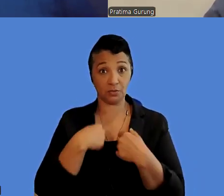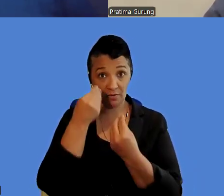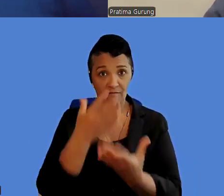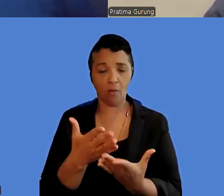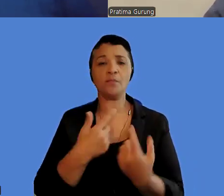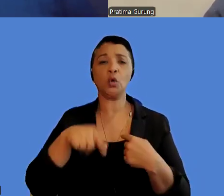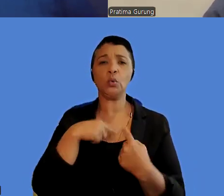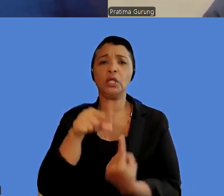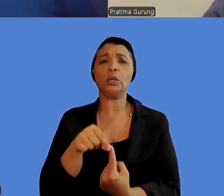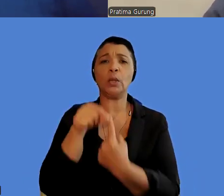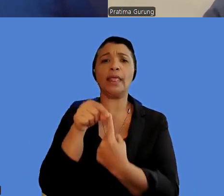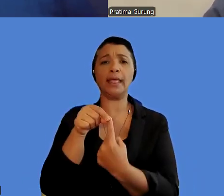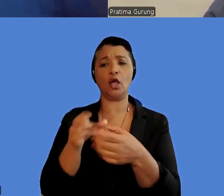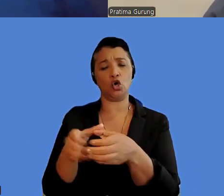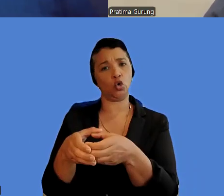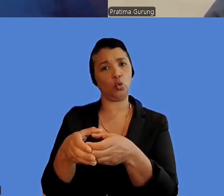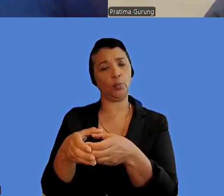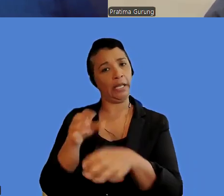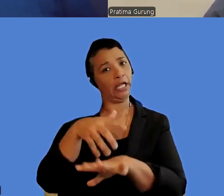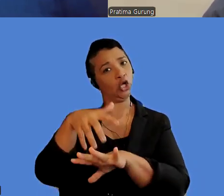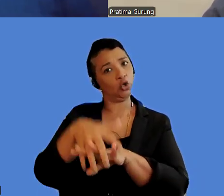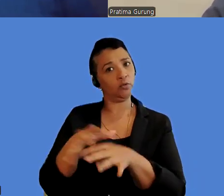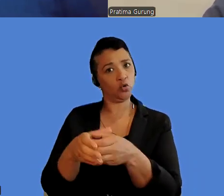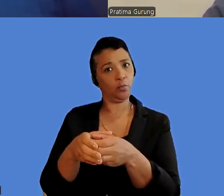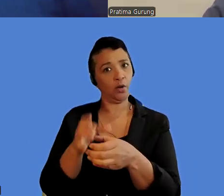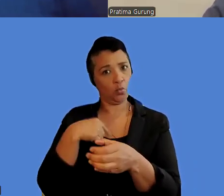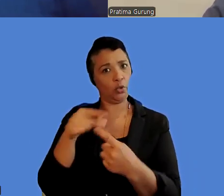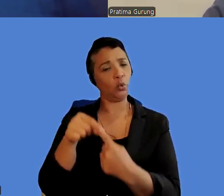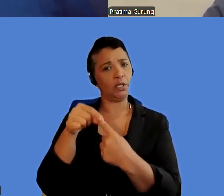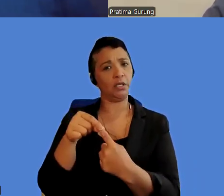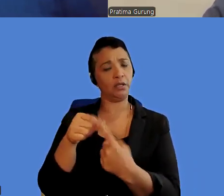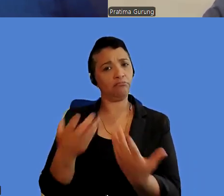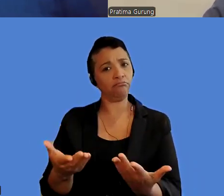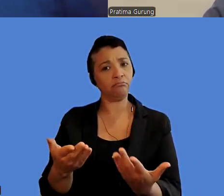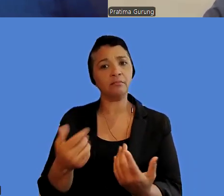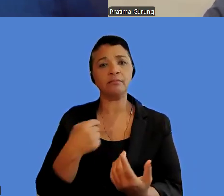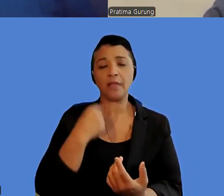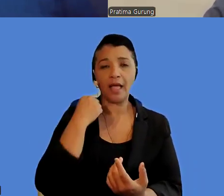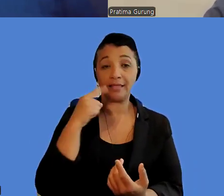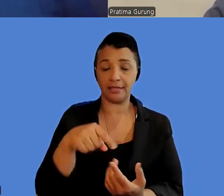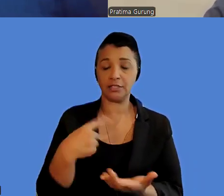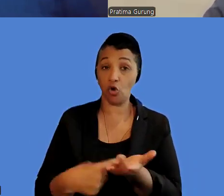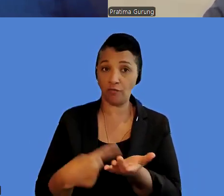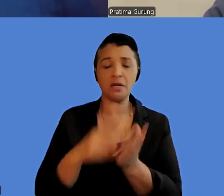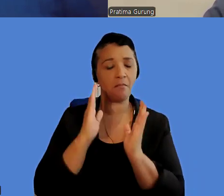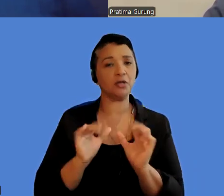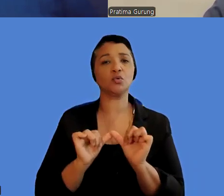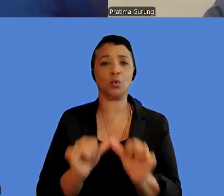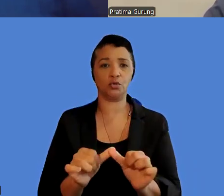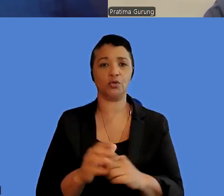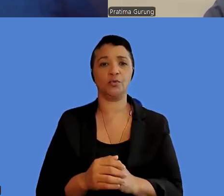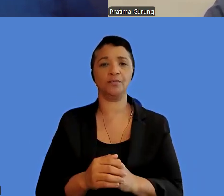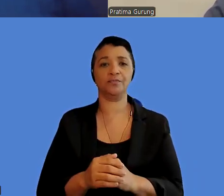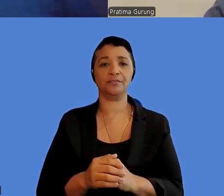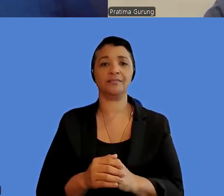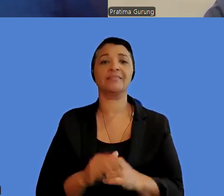unique to among other groups. So I think this conversation has to continue. The last thing that